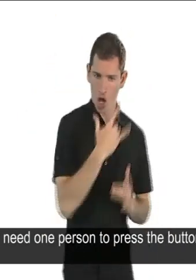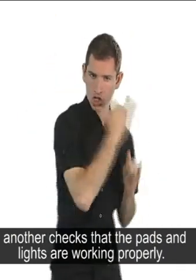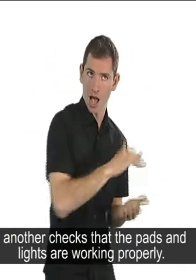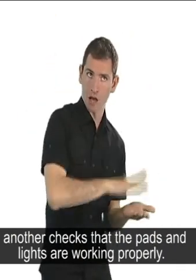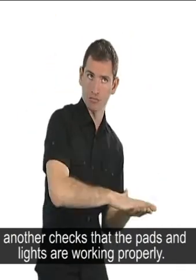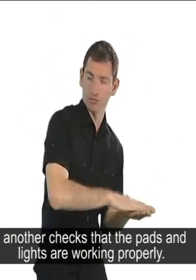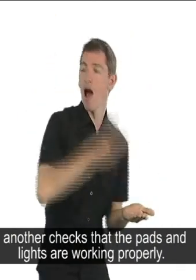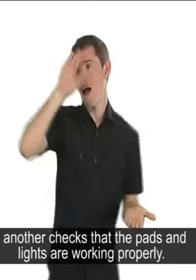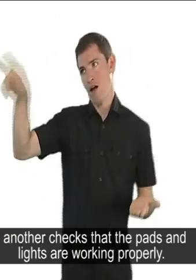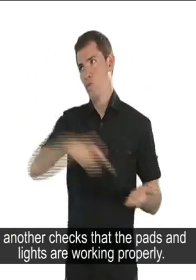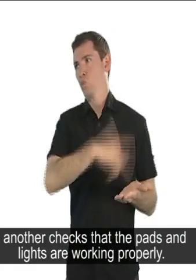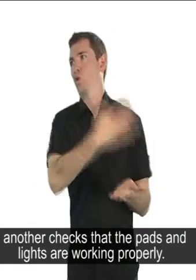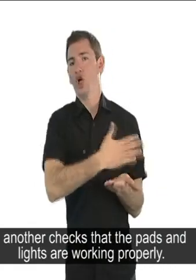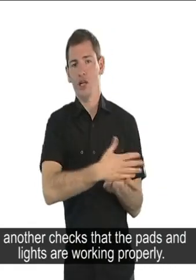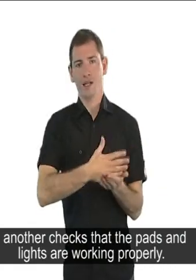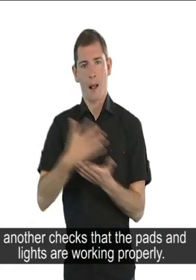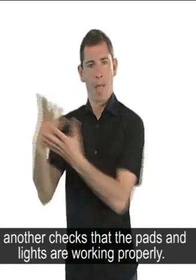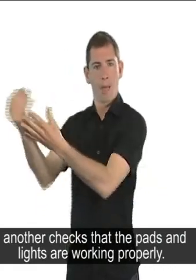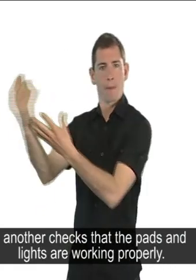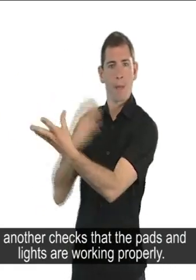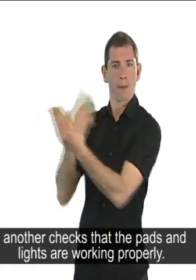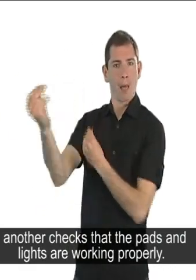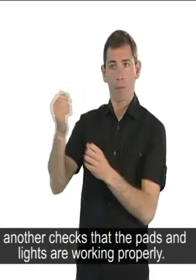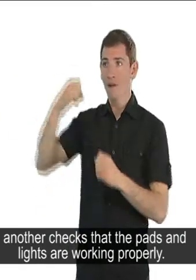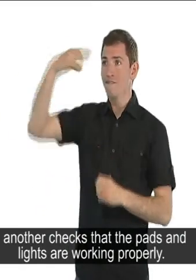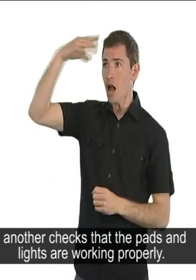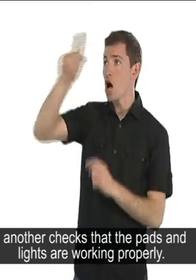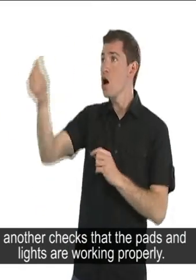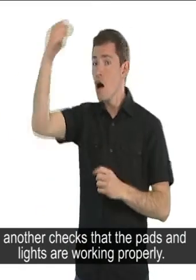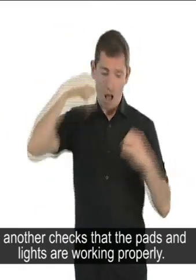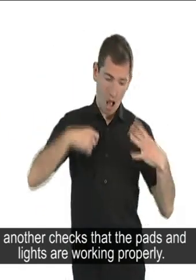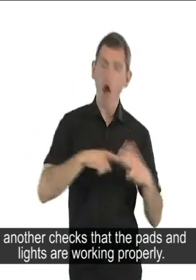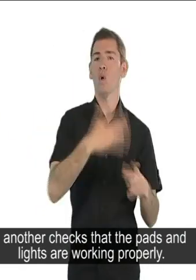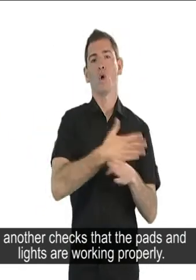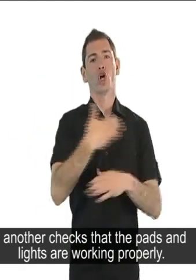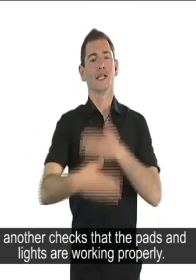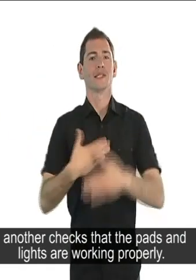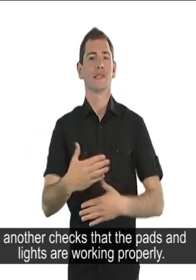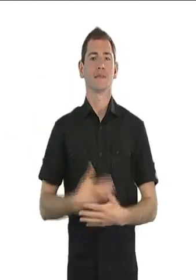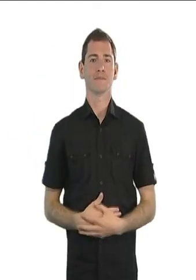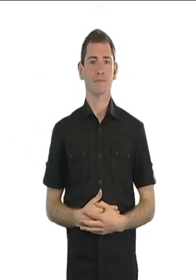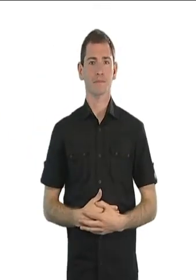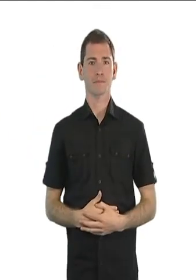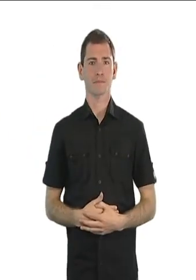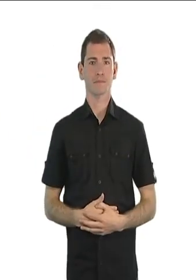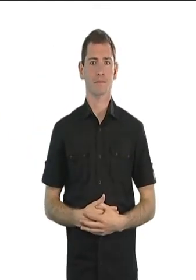button, while another checks that the pads and lights are working properly.